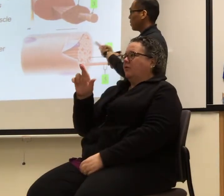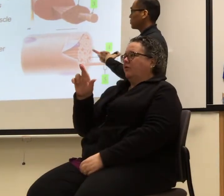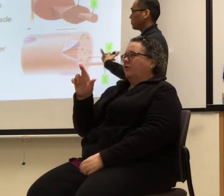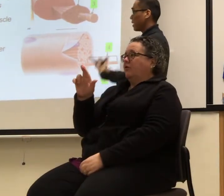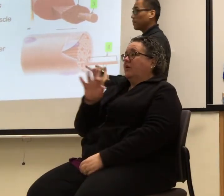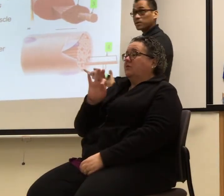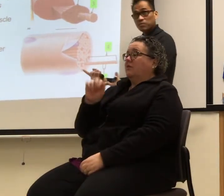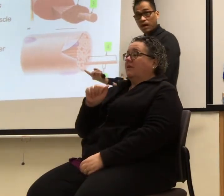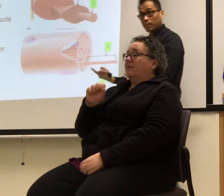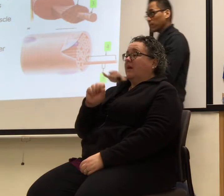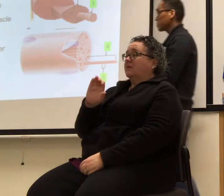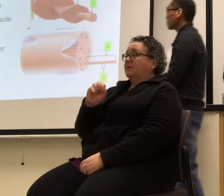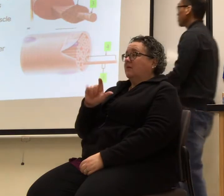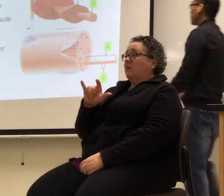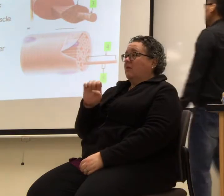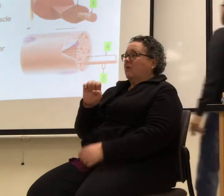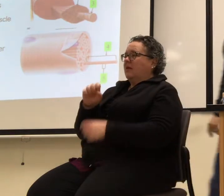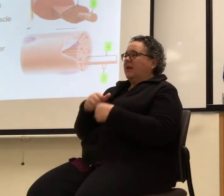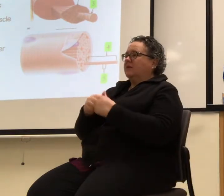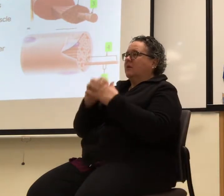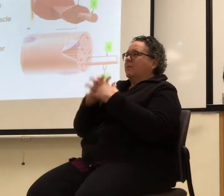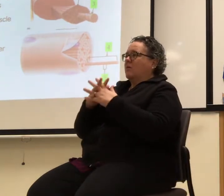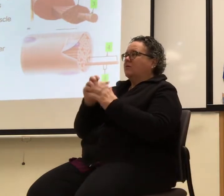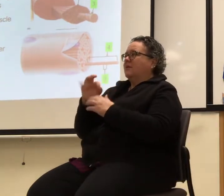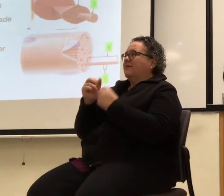is composed of many muscle fibers.